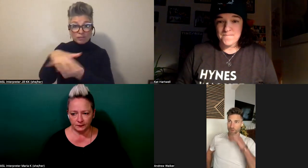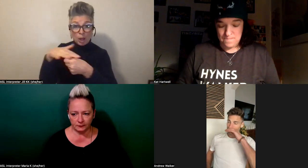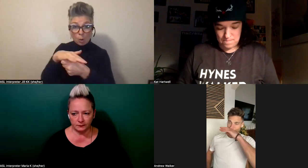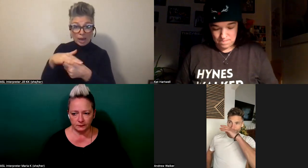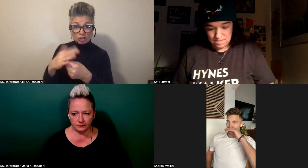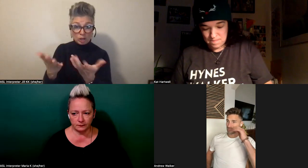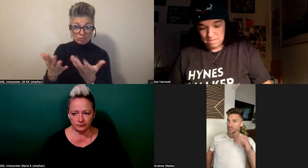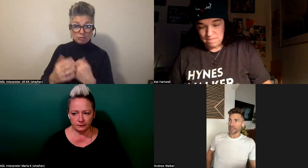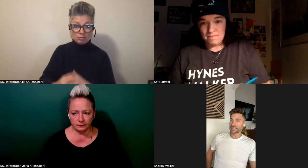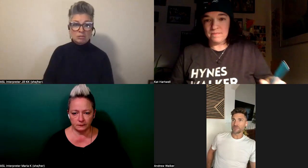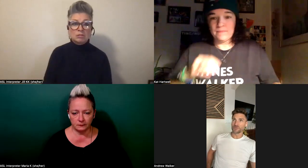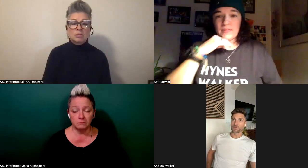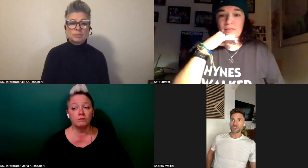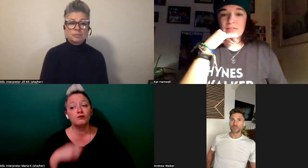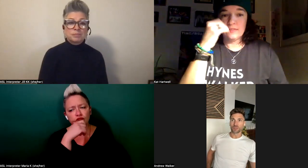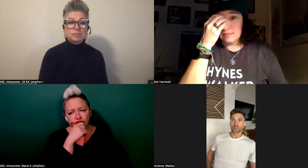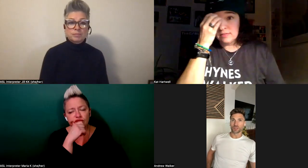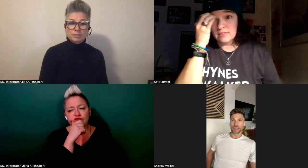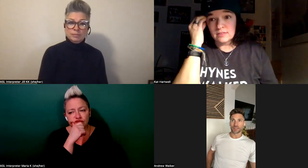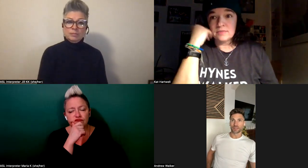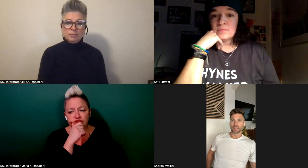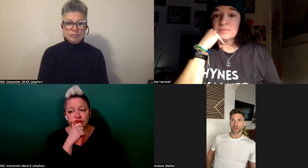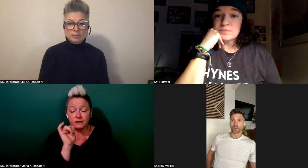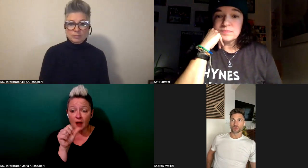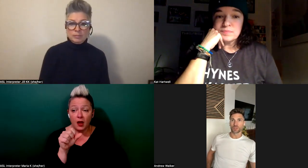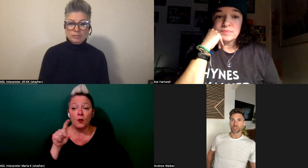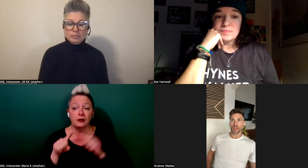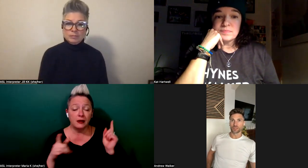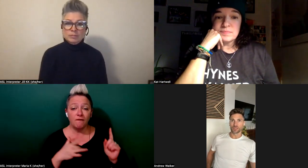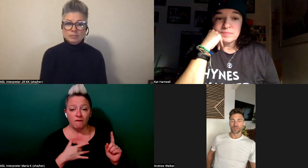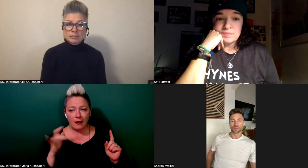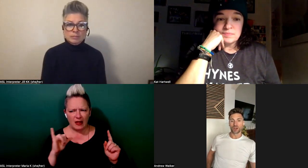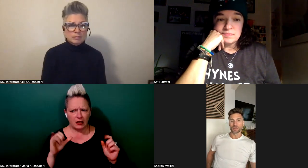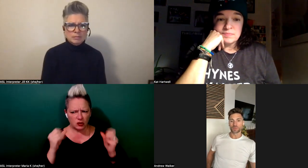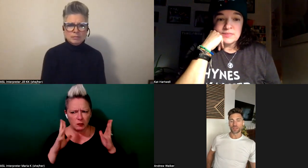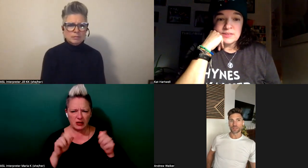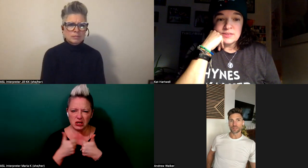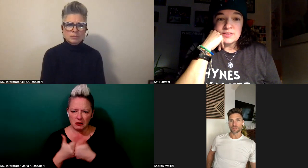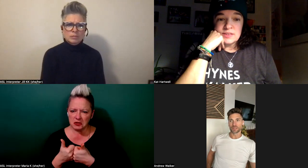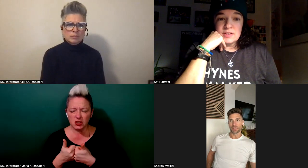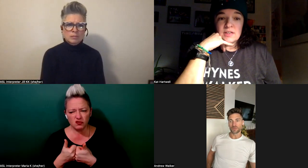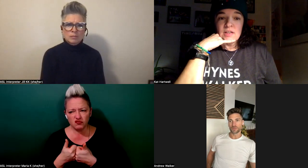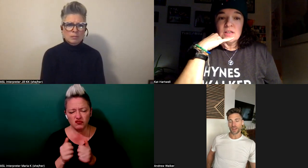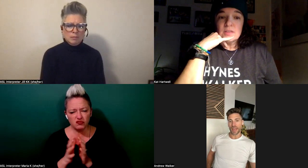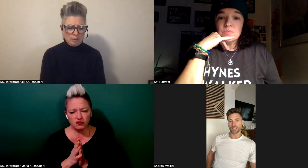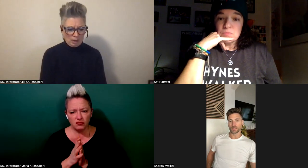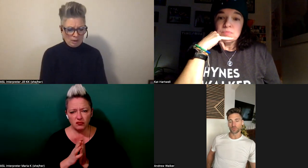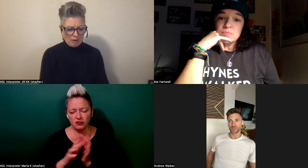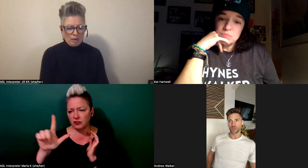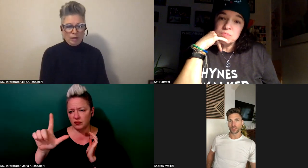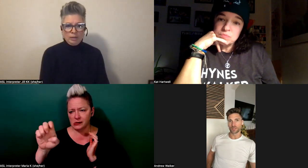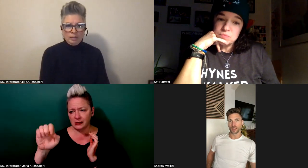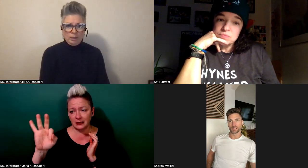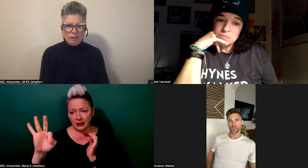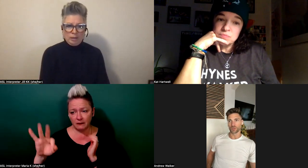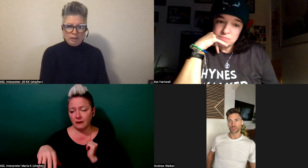Yeah, well, it didn't feel like there were too many challenges, to be honest, because Leaf and Agnes